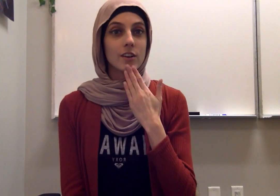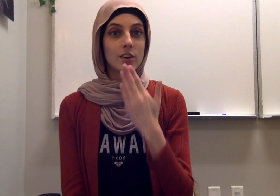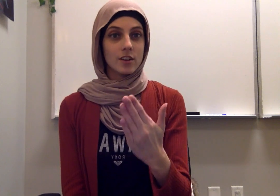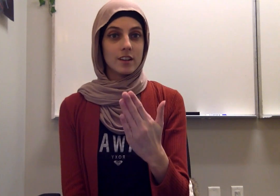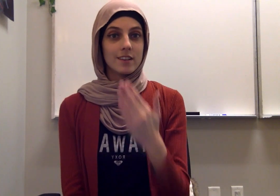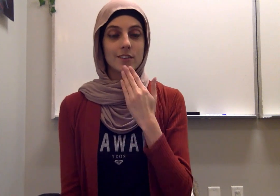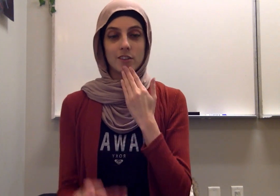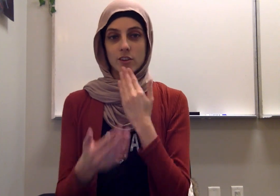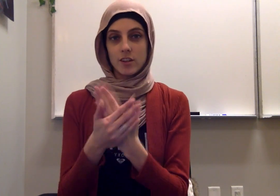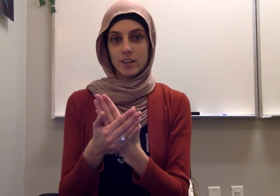Good or good.